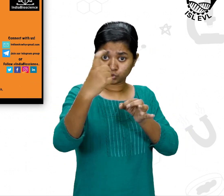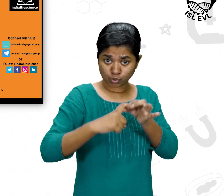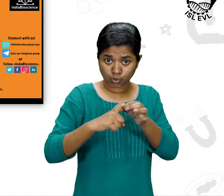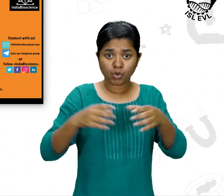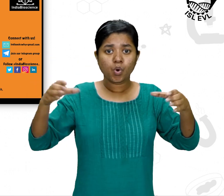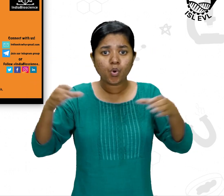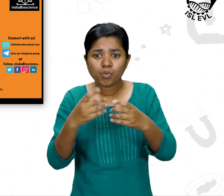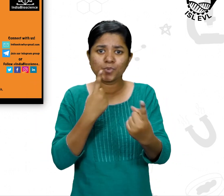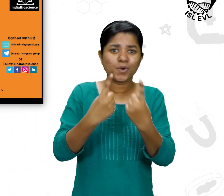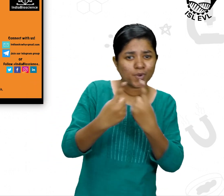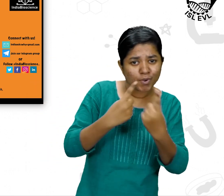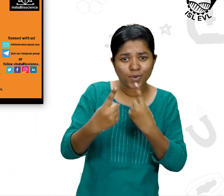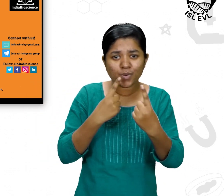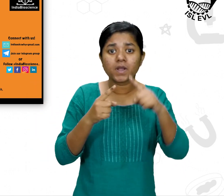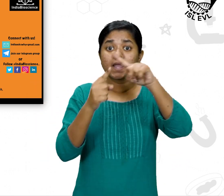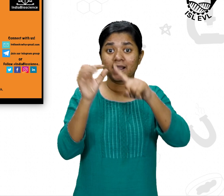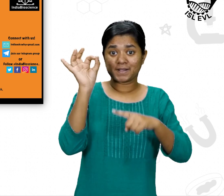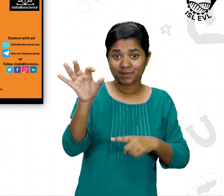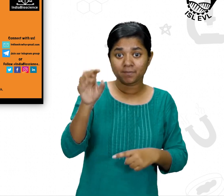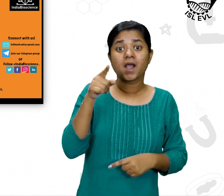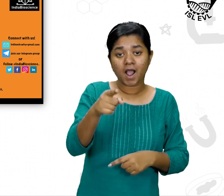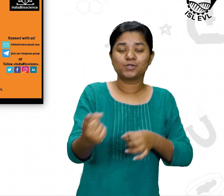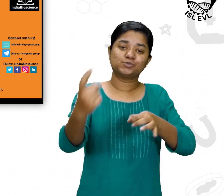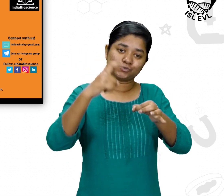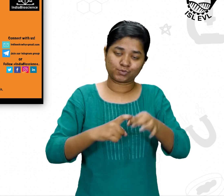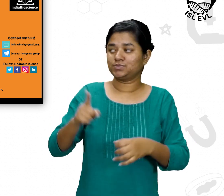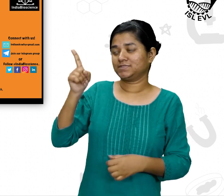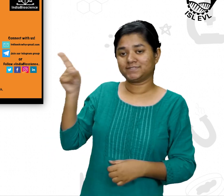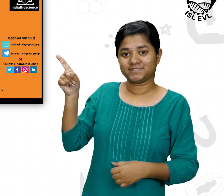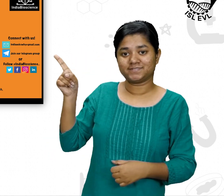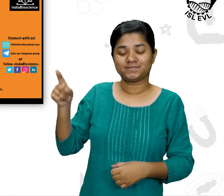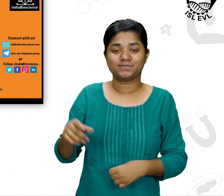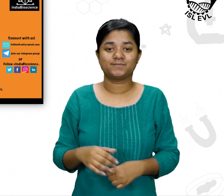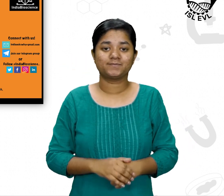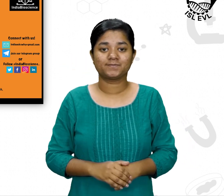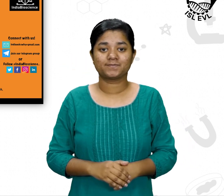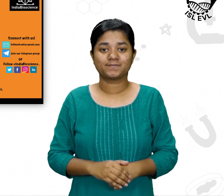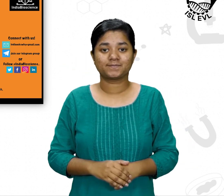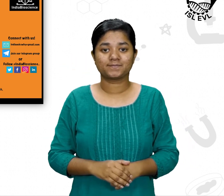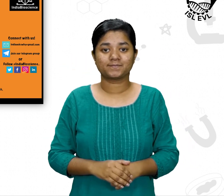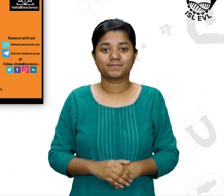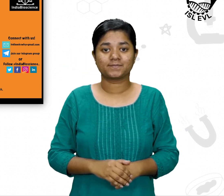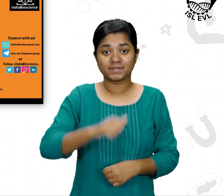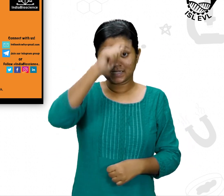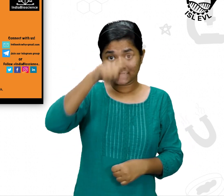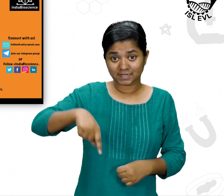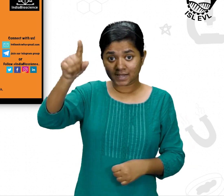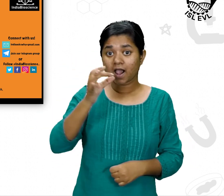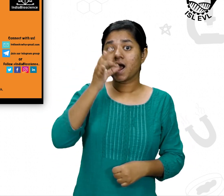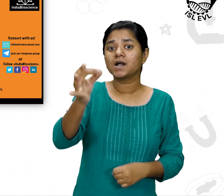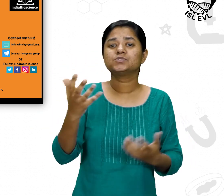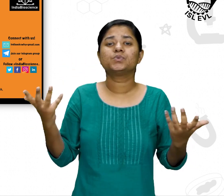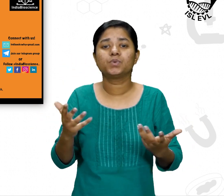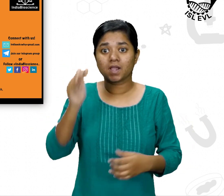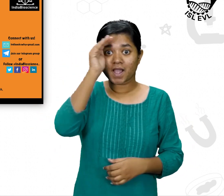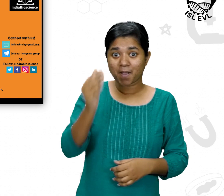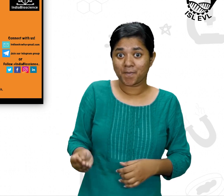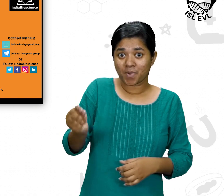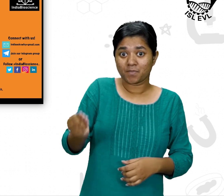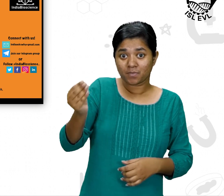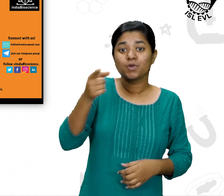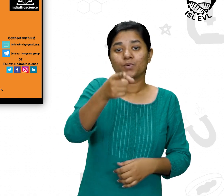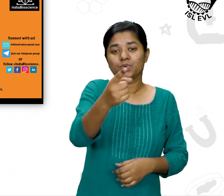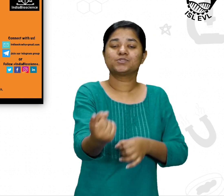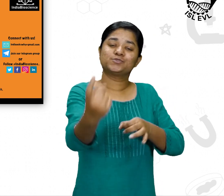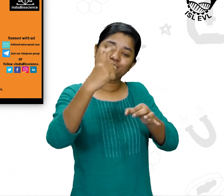indiaaskswhy@gmail.com. Or if you'd directly like to talk to us, join the fun on our Telegram group. Again, link in the show notes. And for more